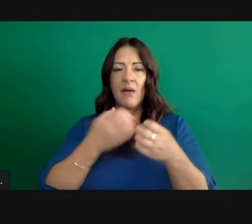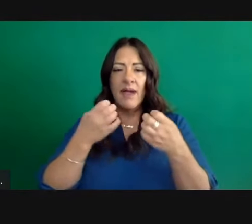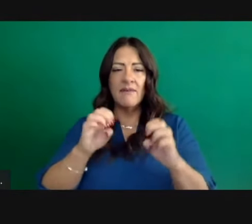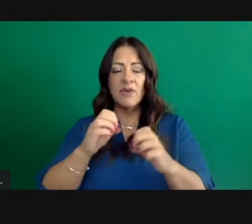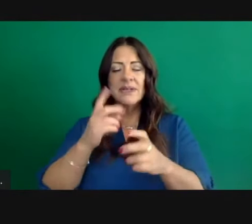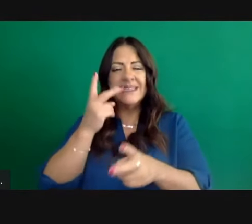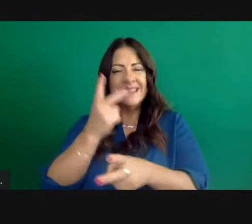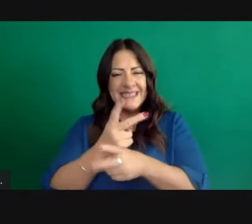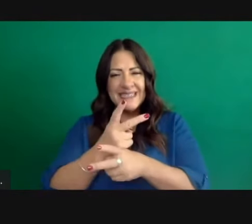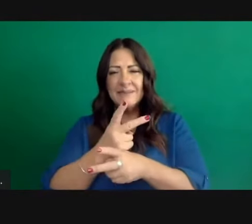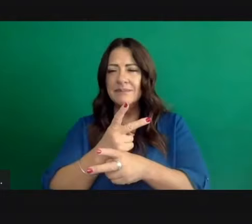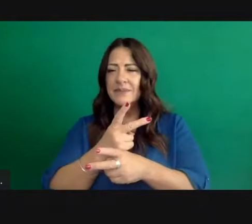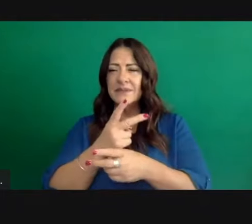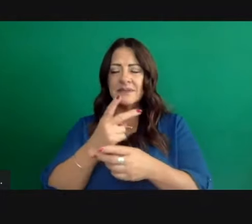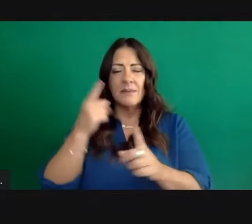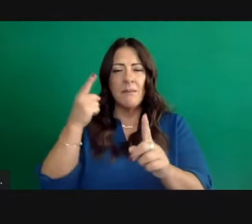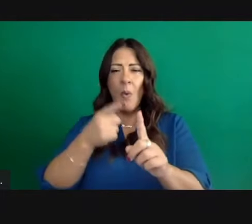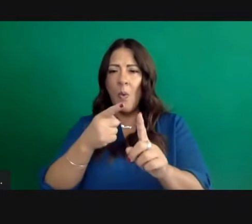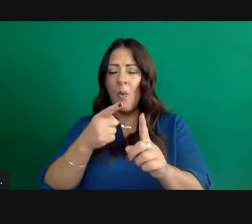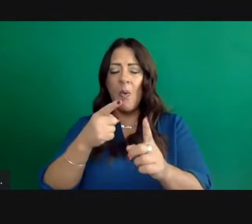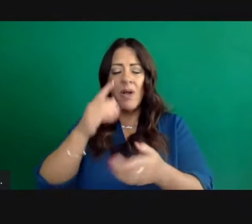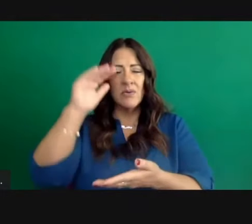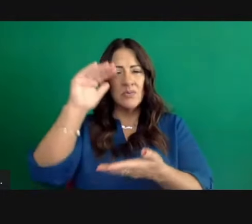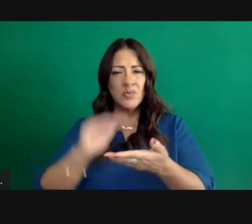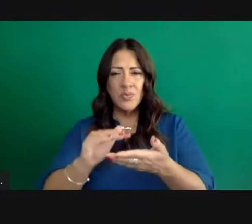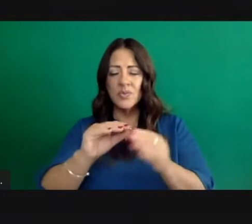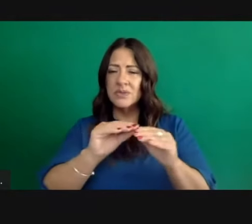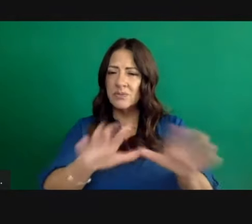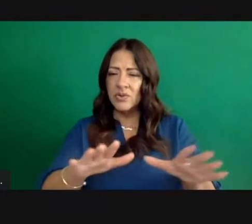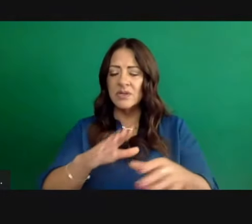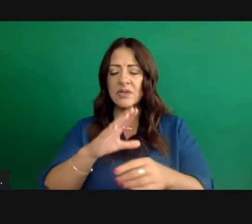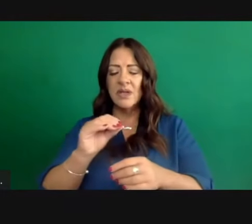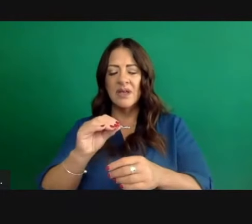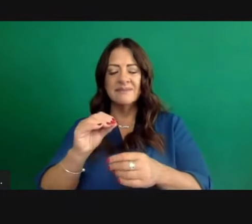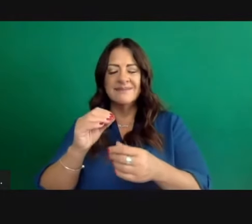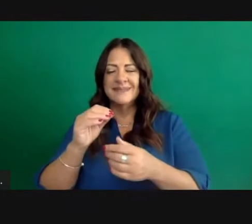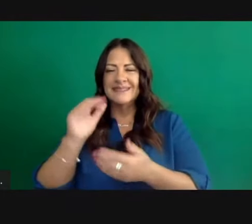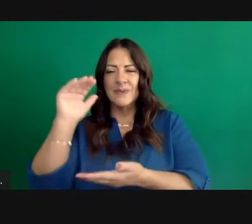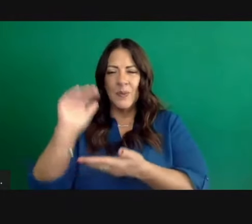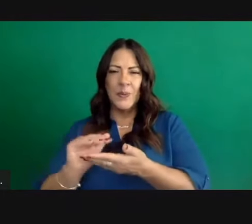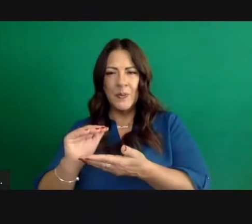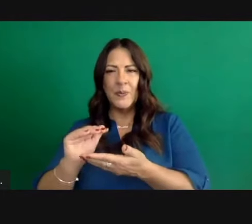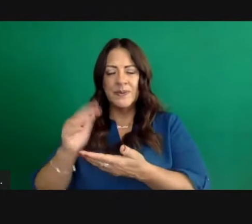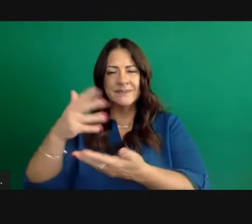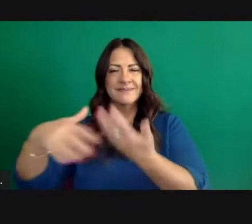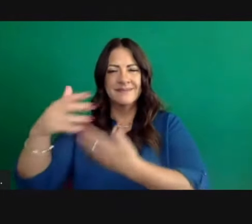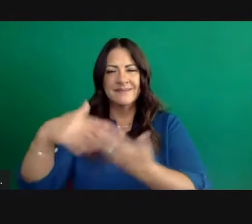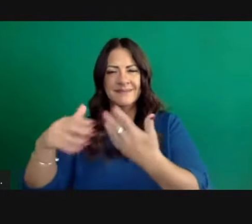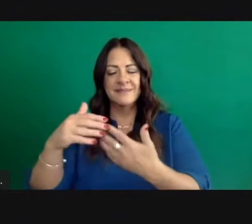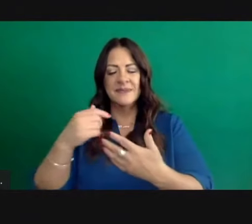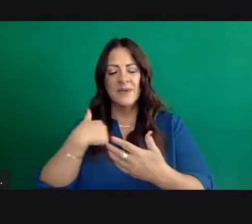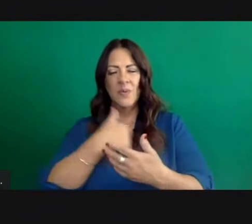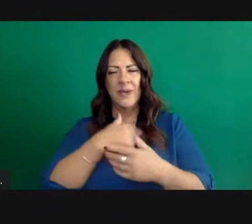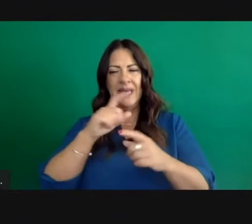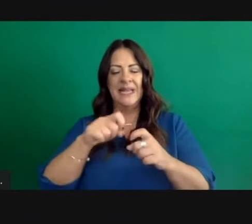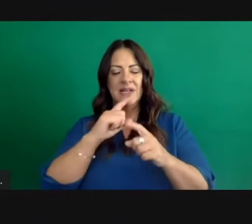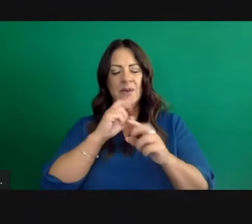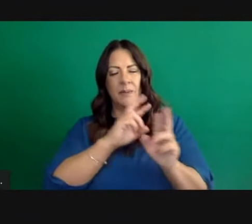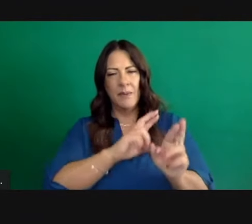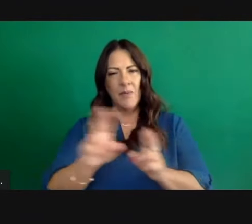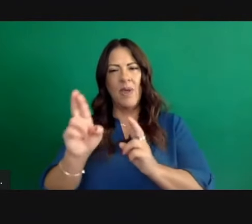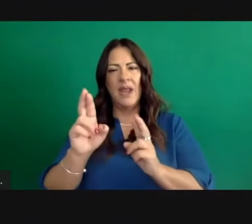keep transmission low, reduce mixing, and ensure that we prepare California for the next many weeks and months to